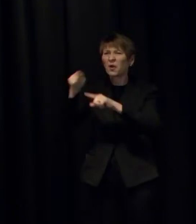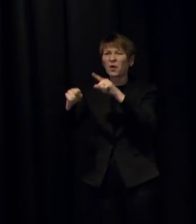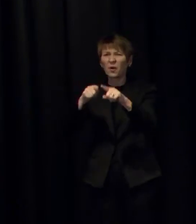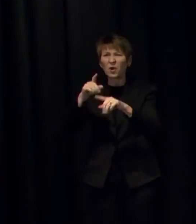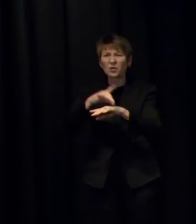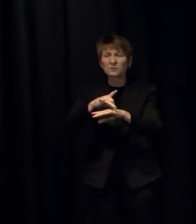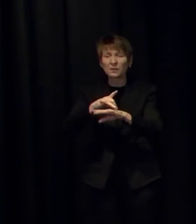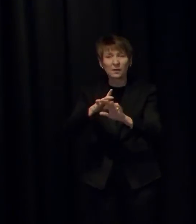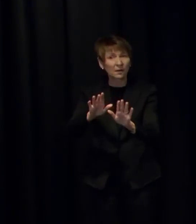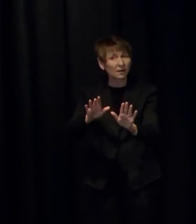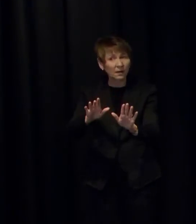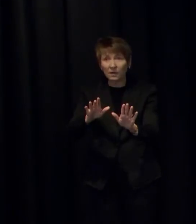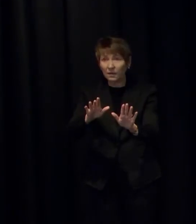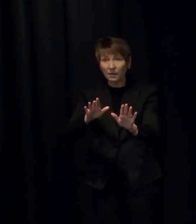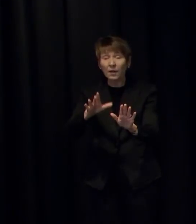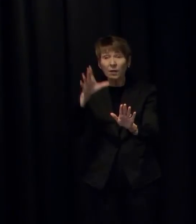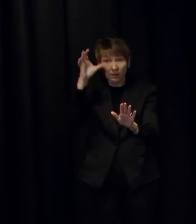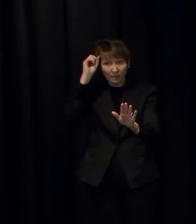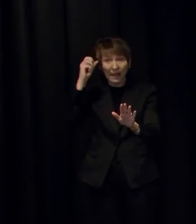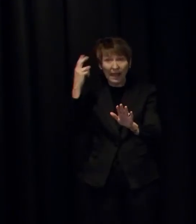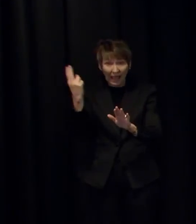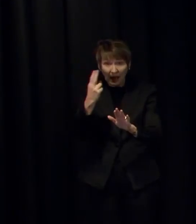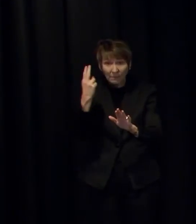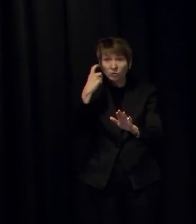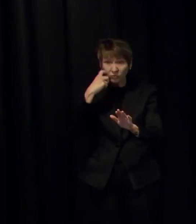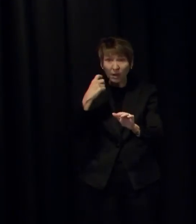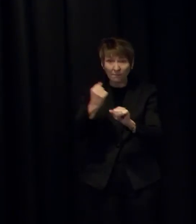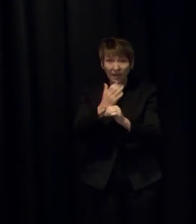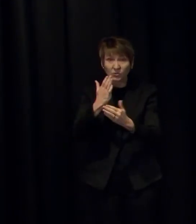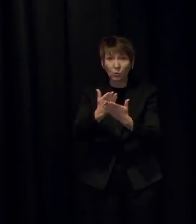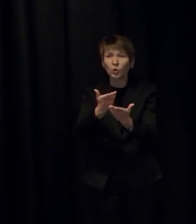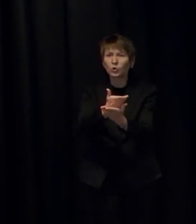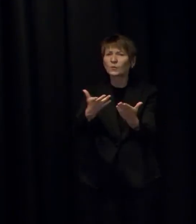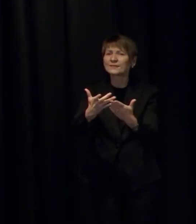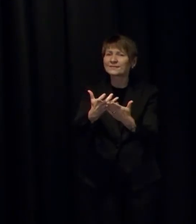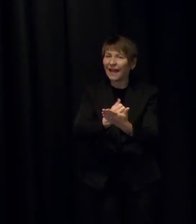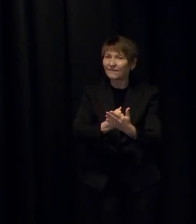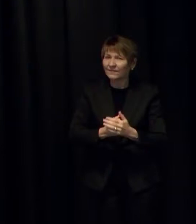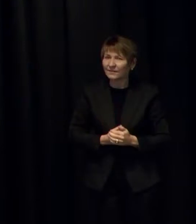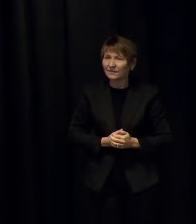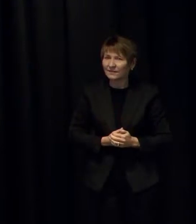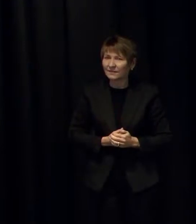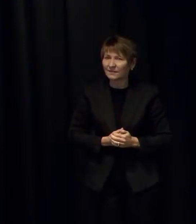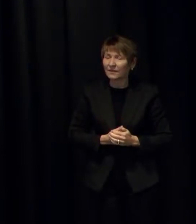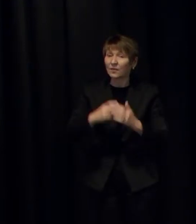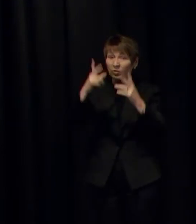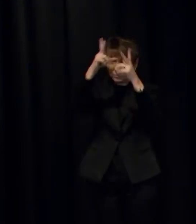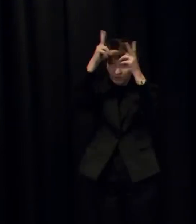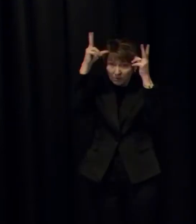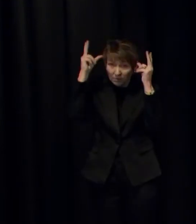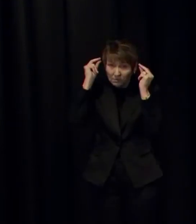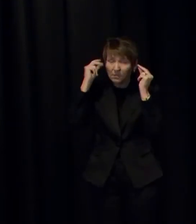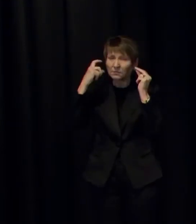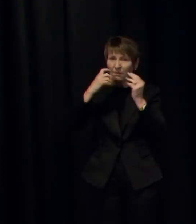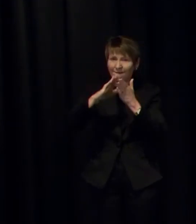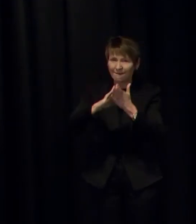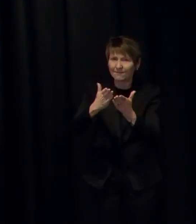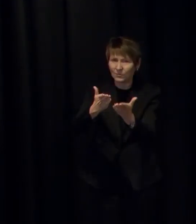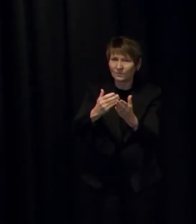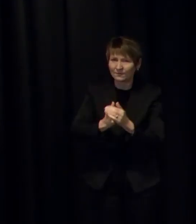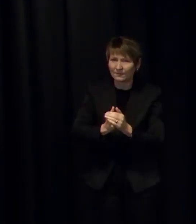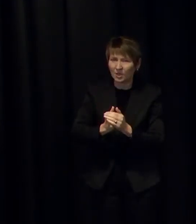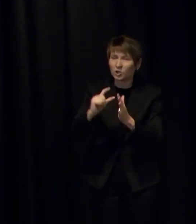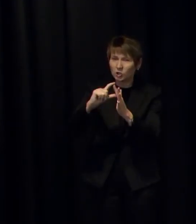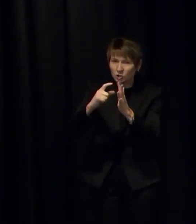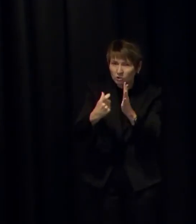team, the Department of Health, everybody across the board, they'll make the best decisions so that the sickest patients get treated quickest. That's